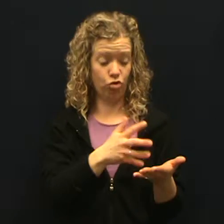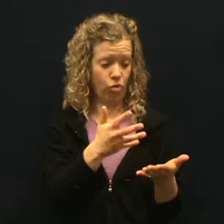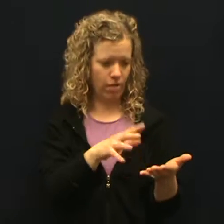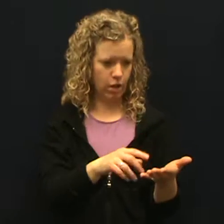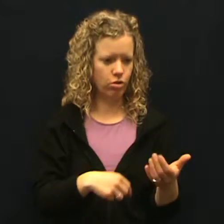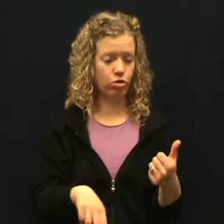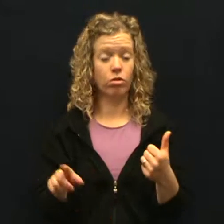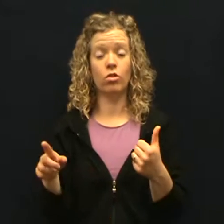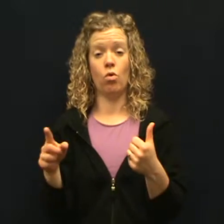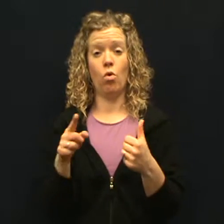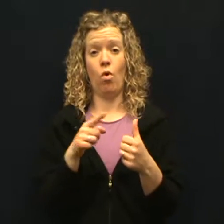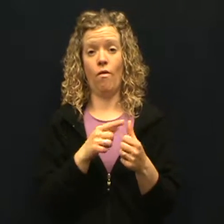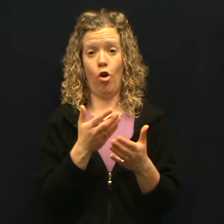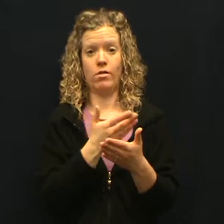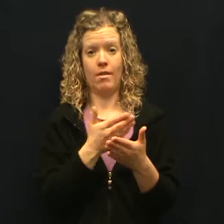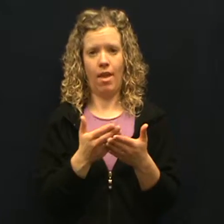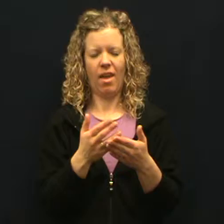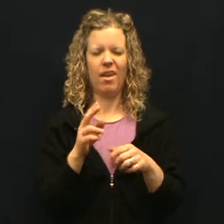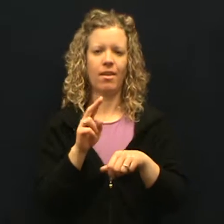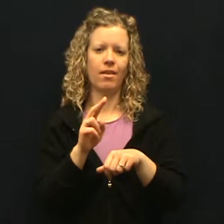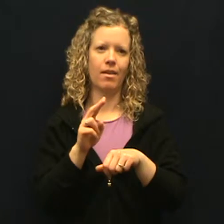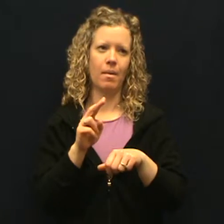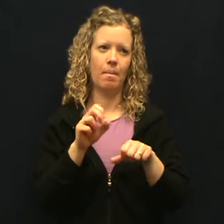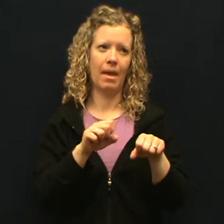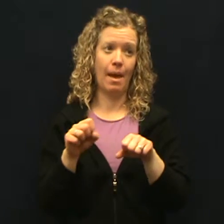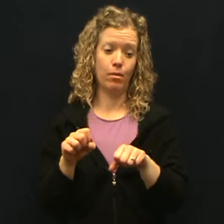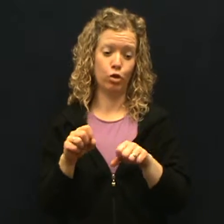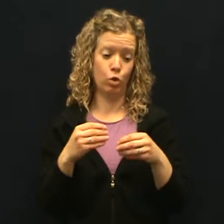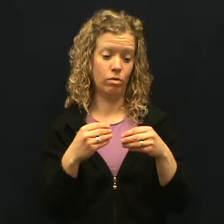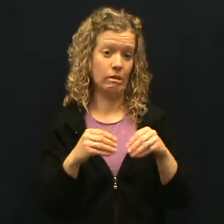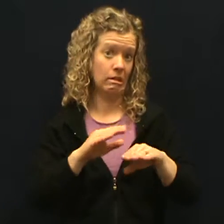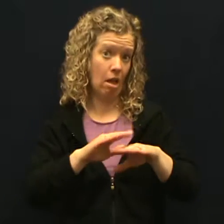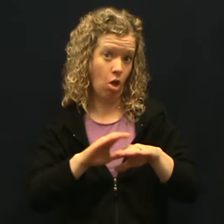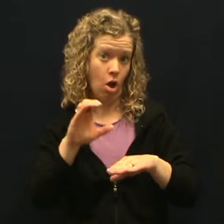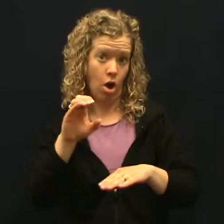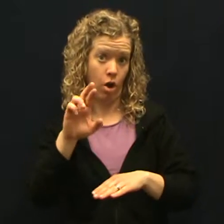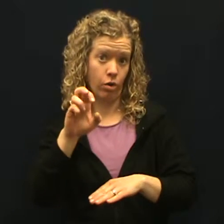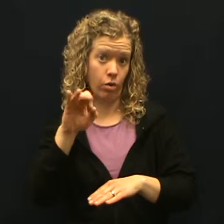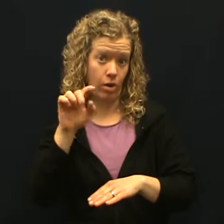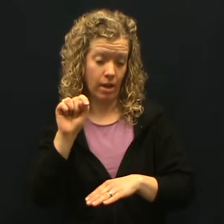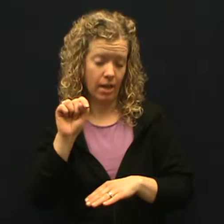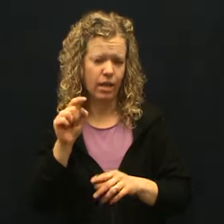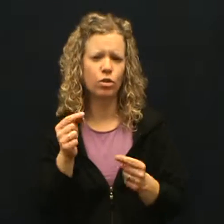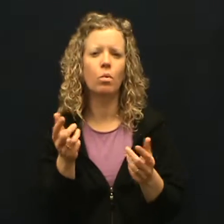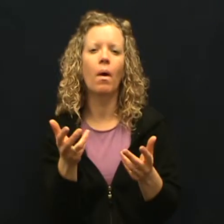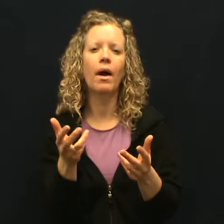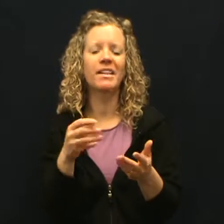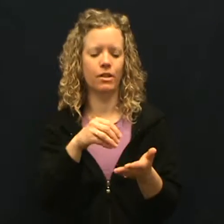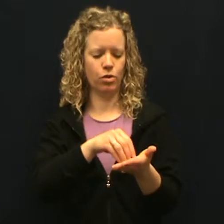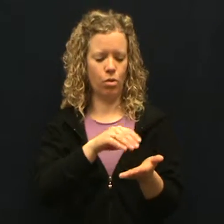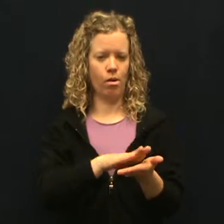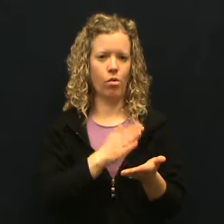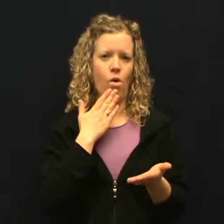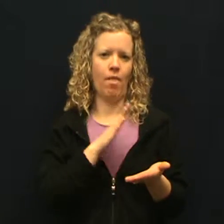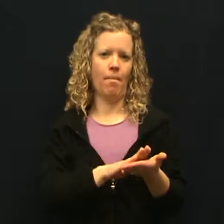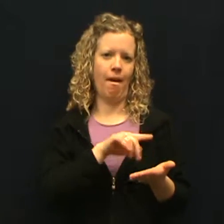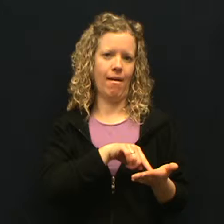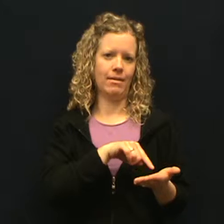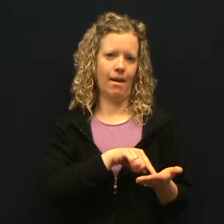using the receivable, and selling on credit, is to record the estimate of bad debts and create your allowance. Then what